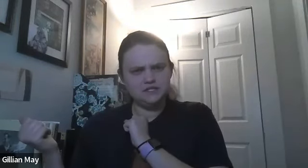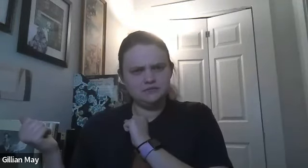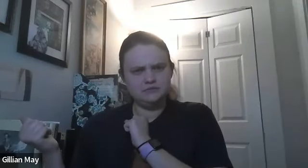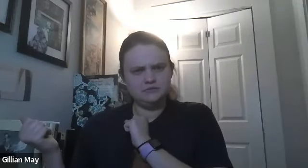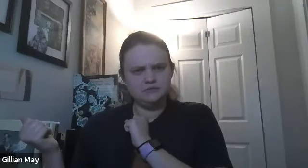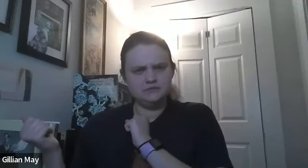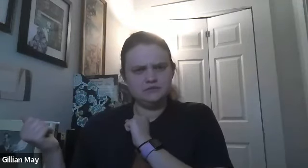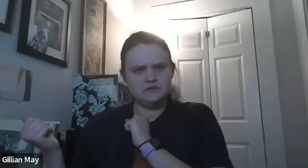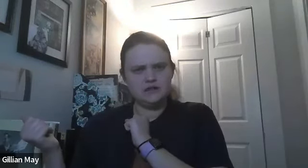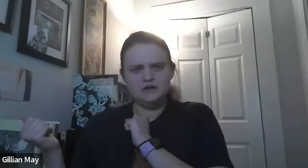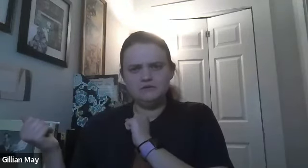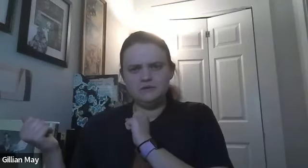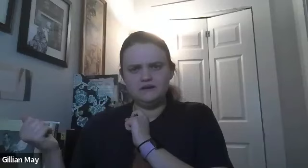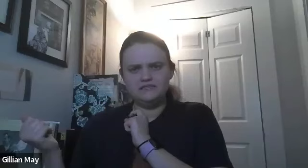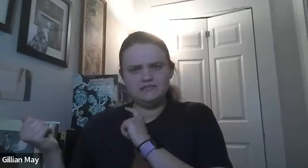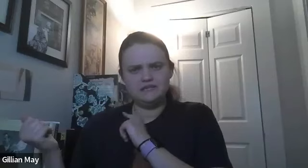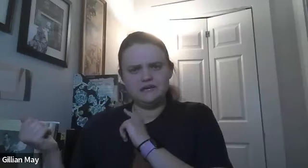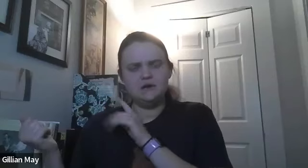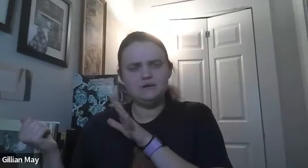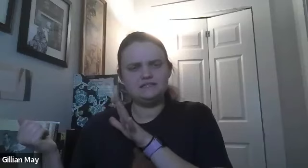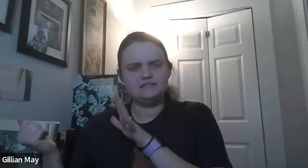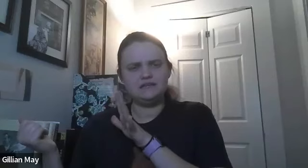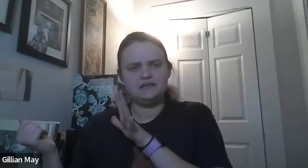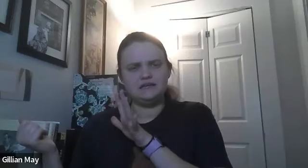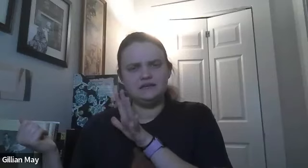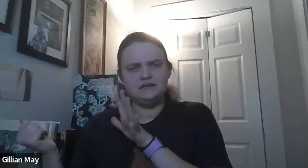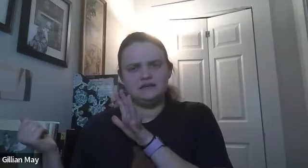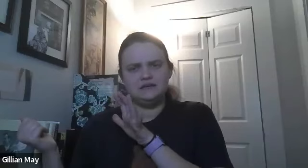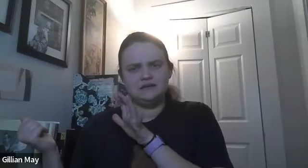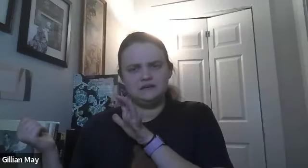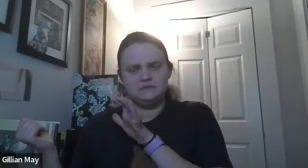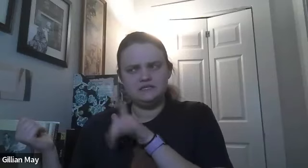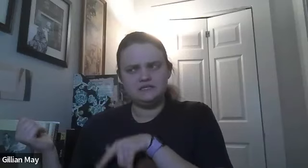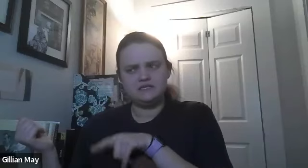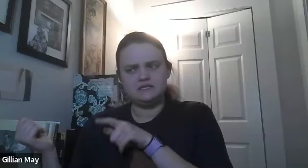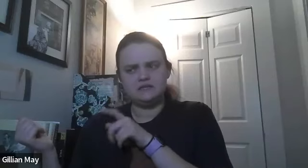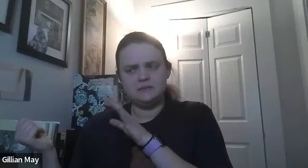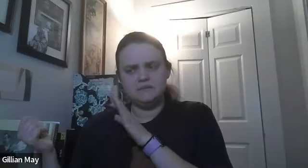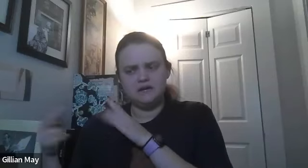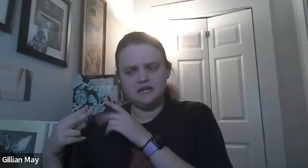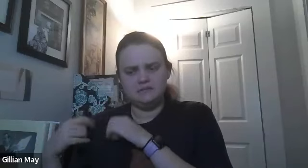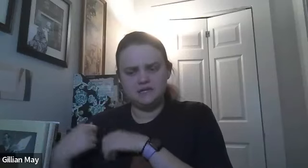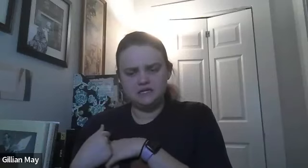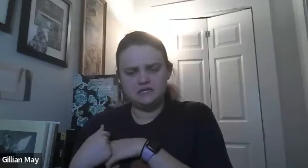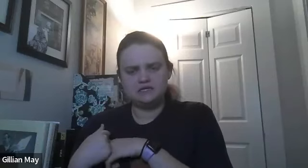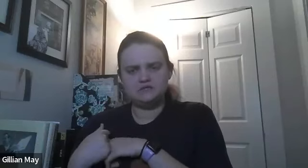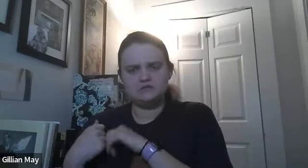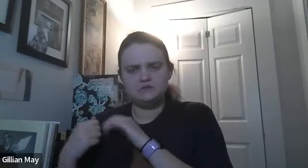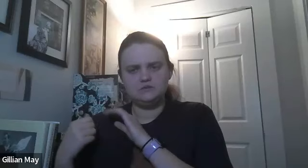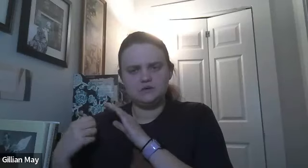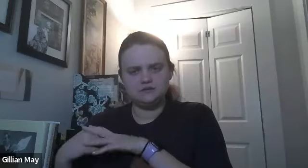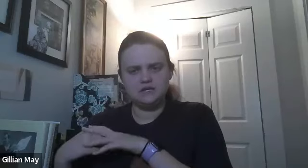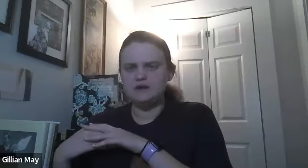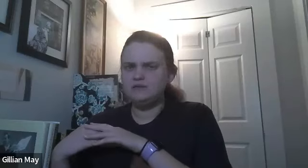you? I don't know if I did. I know I said, like, we did my name is, what is your name? I don't know if